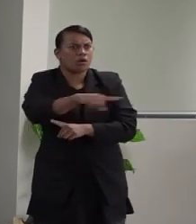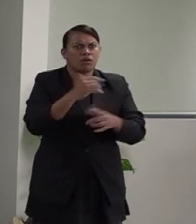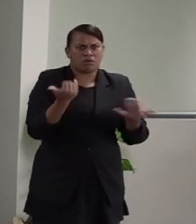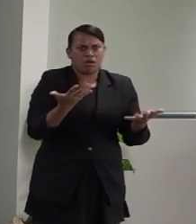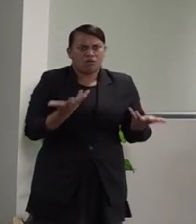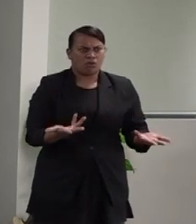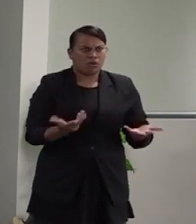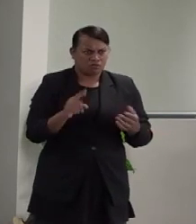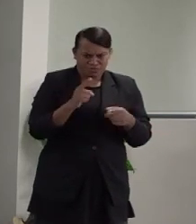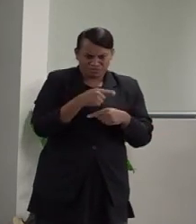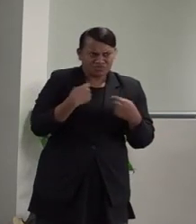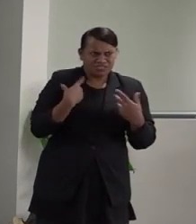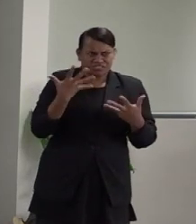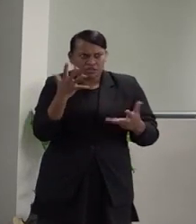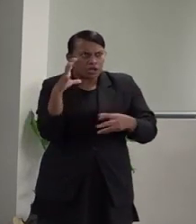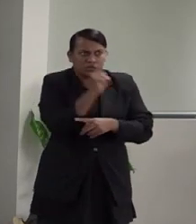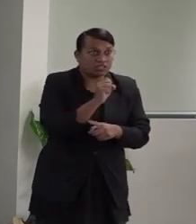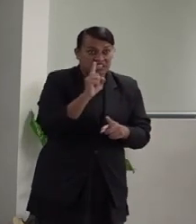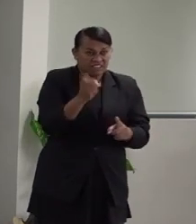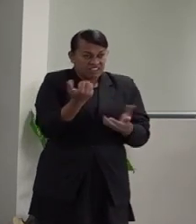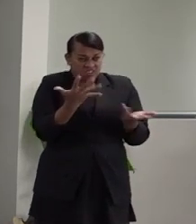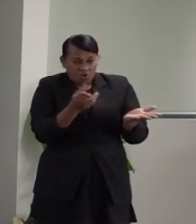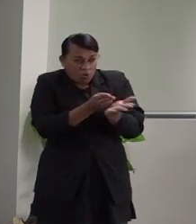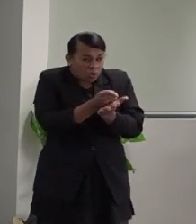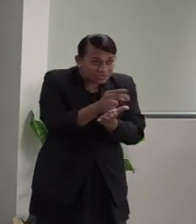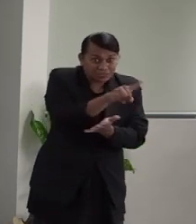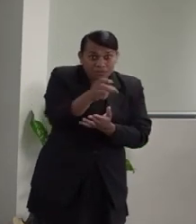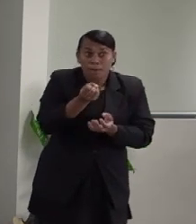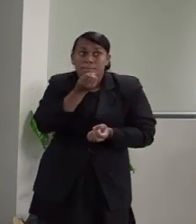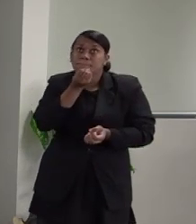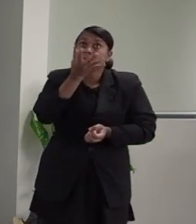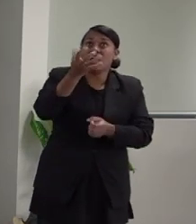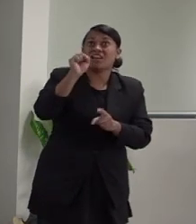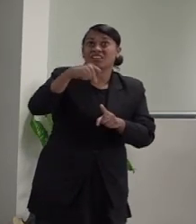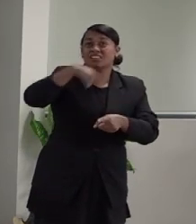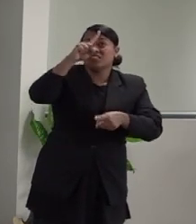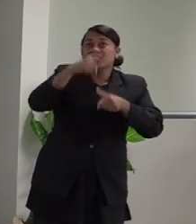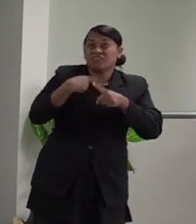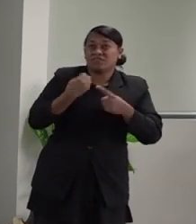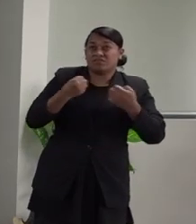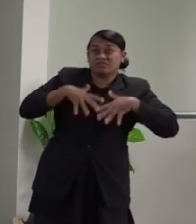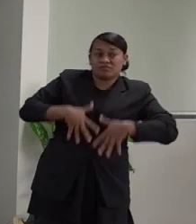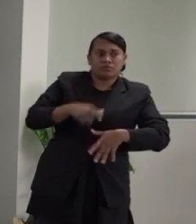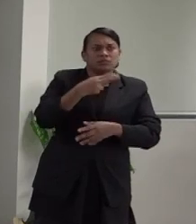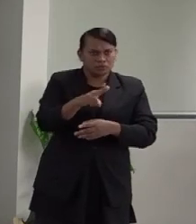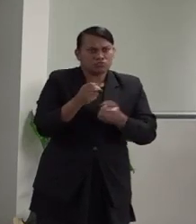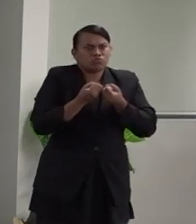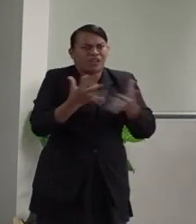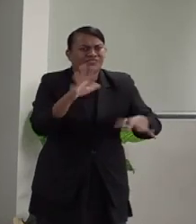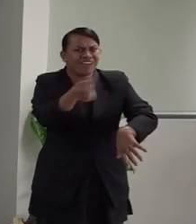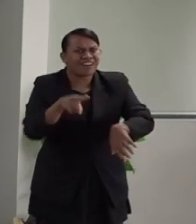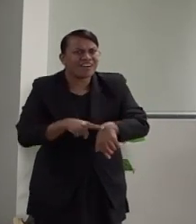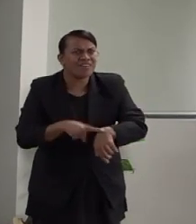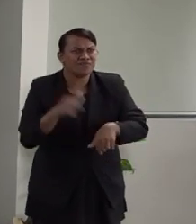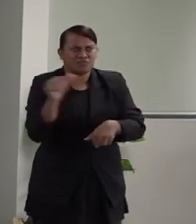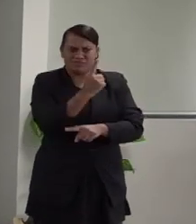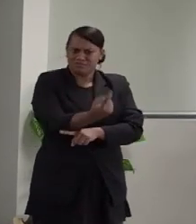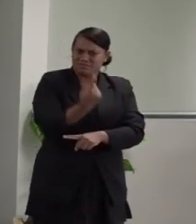waste time targeting or vilifying our first patient. We all have much important